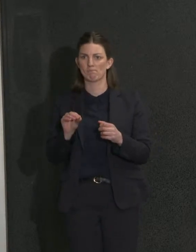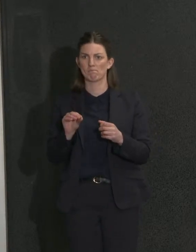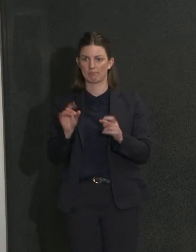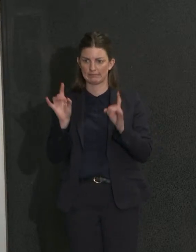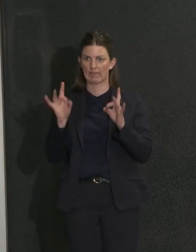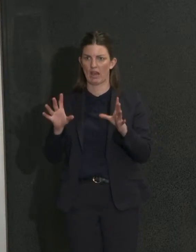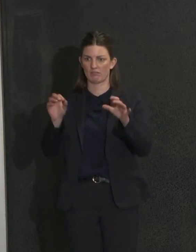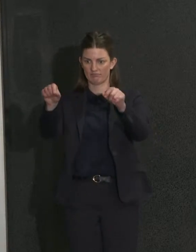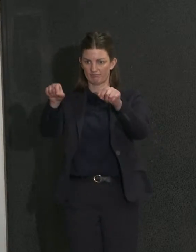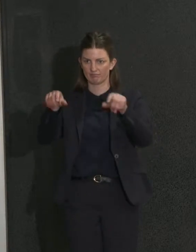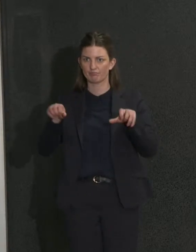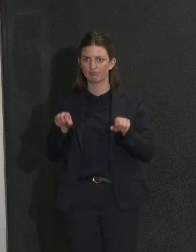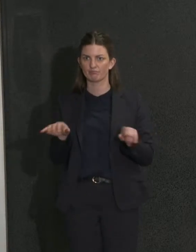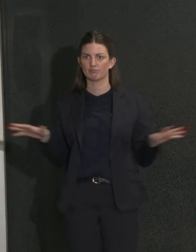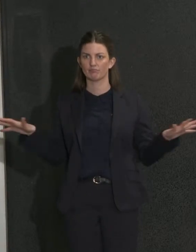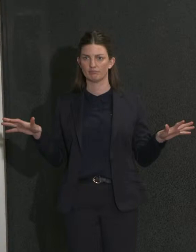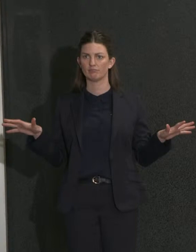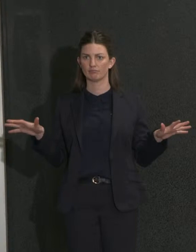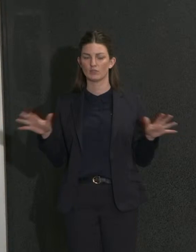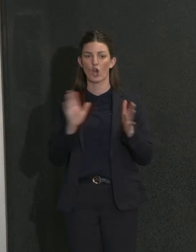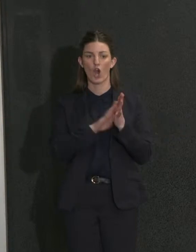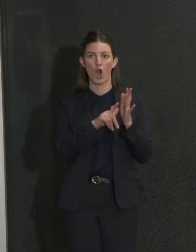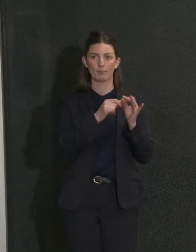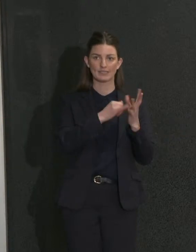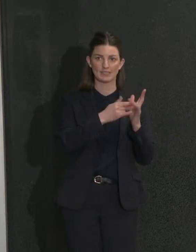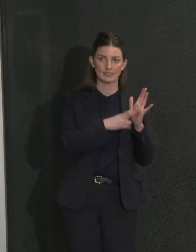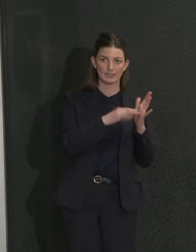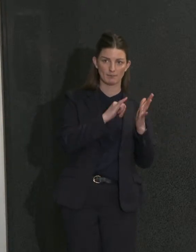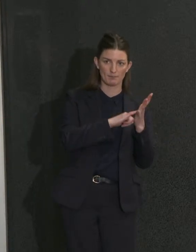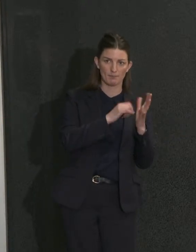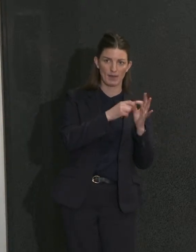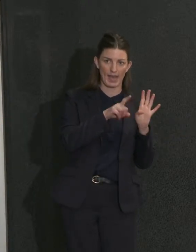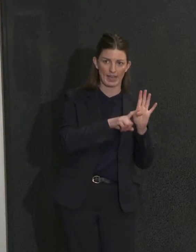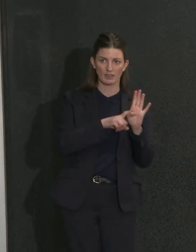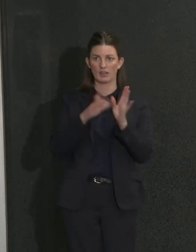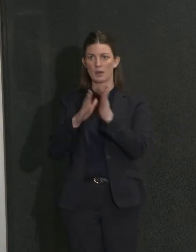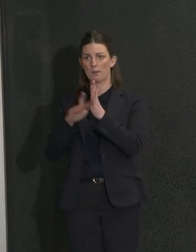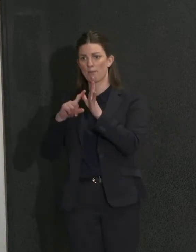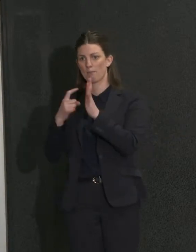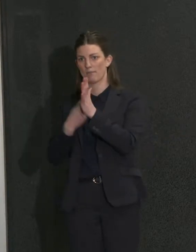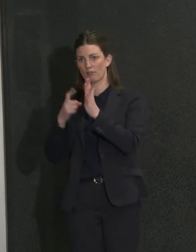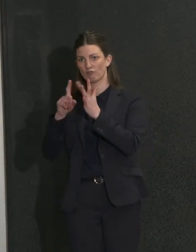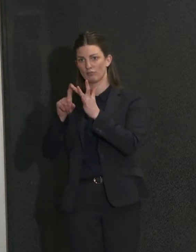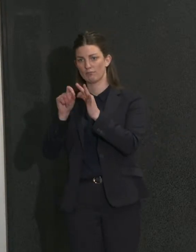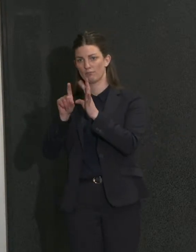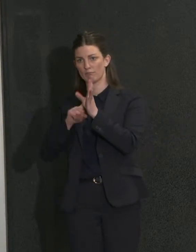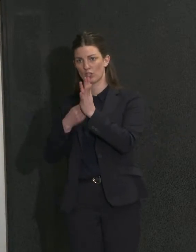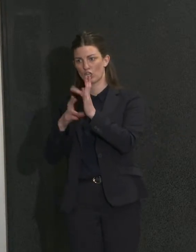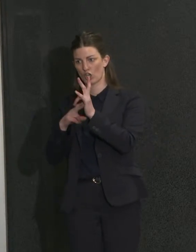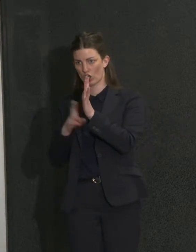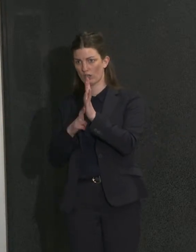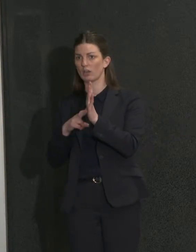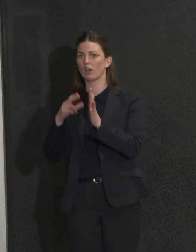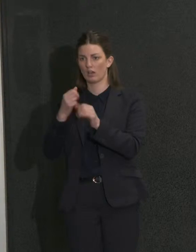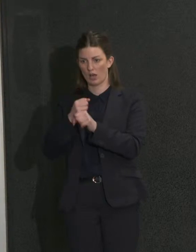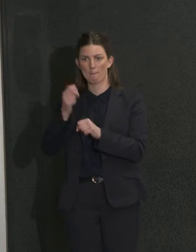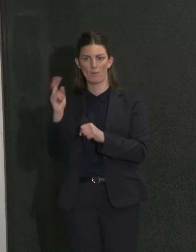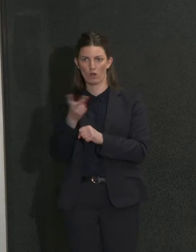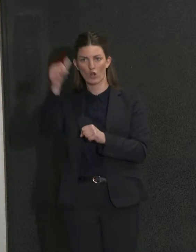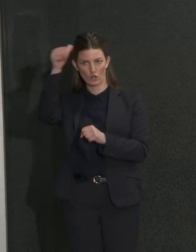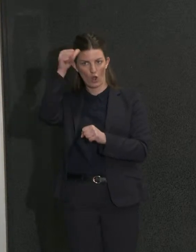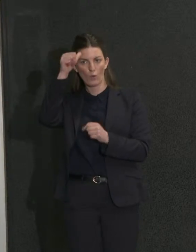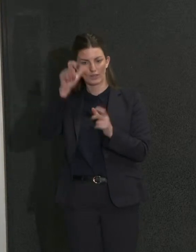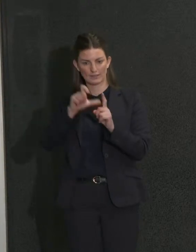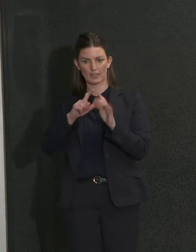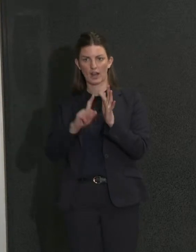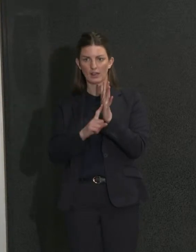2 strands, the Hobsons Bay strand and the Marylebone strand, are both confirmed as Delta strains. We have not yet found an identical match